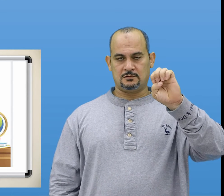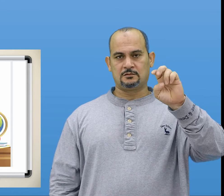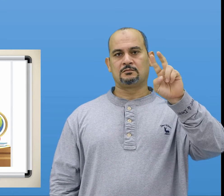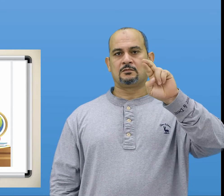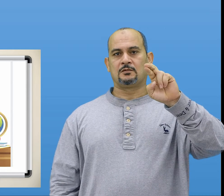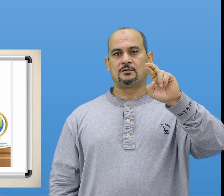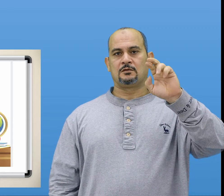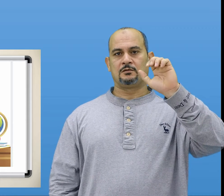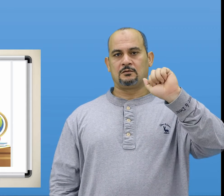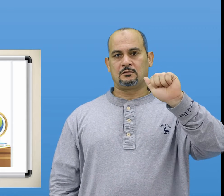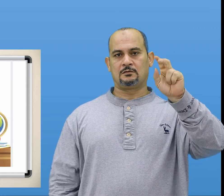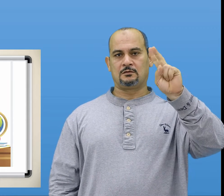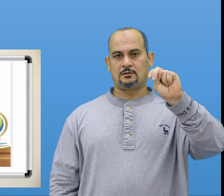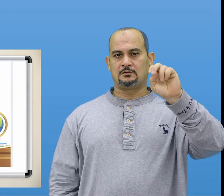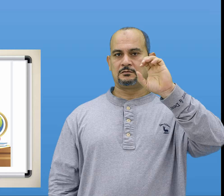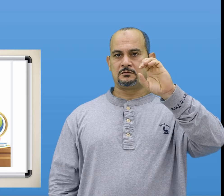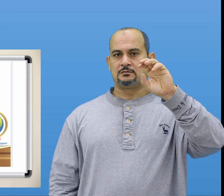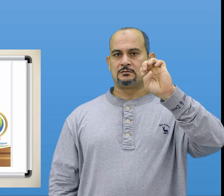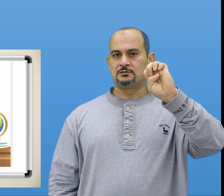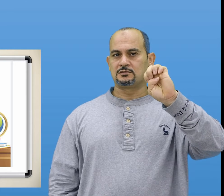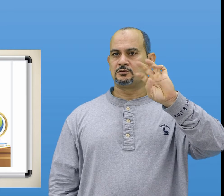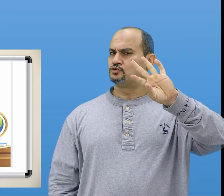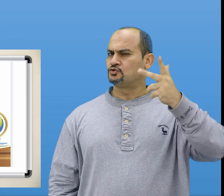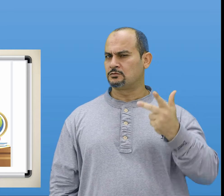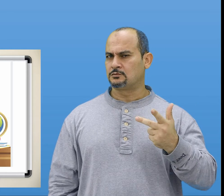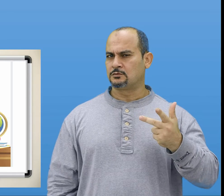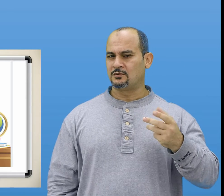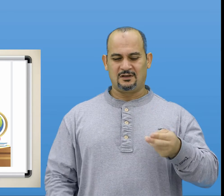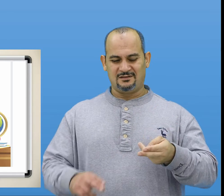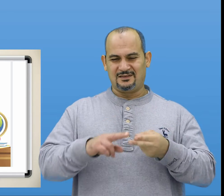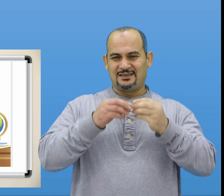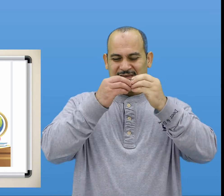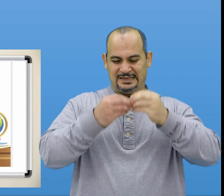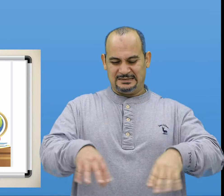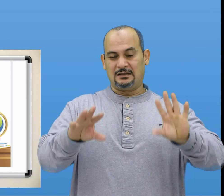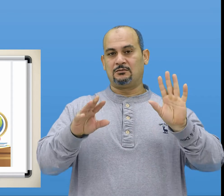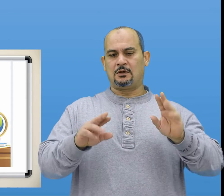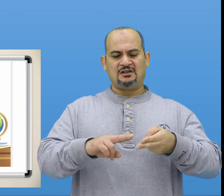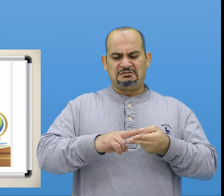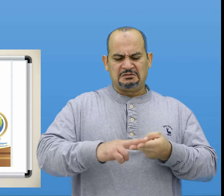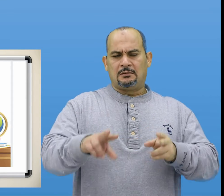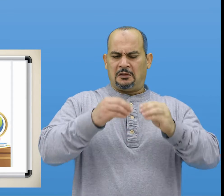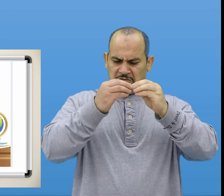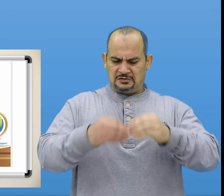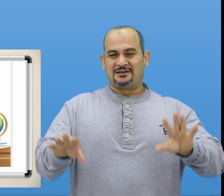Next, we have two more words. We have well-deserved and wind up. So to reach the finish line or the